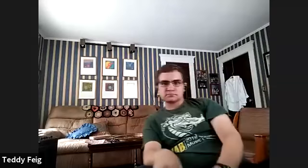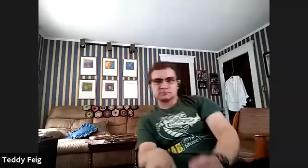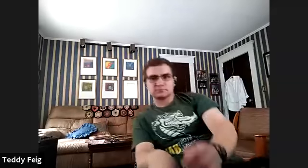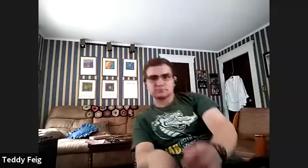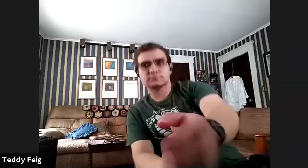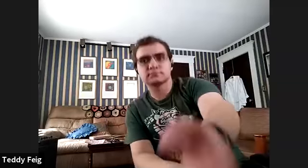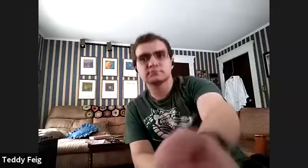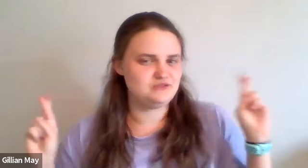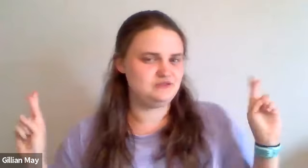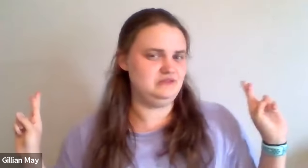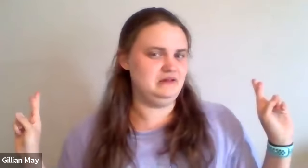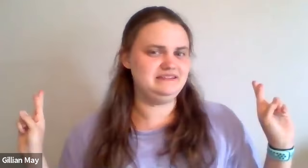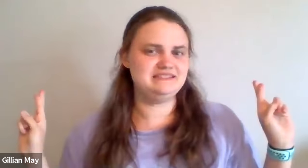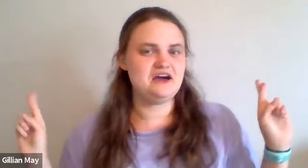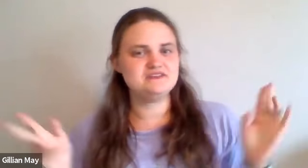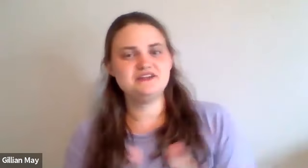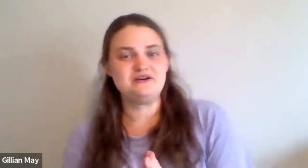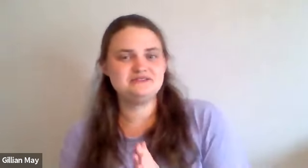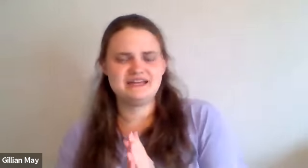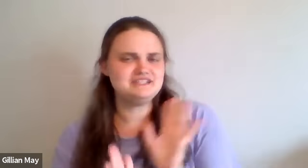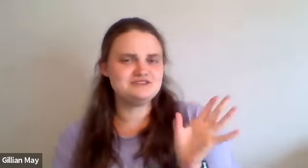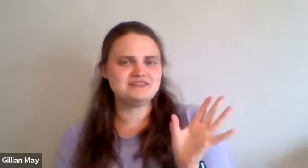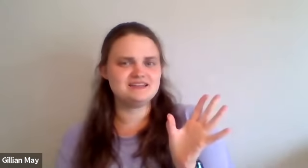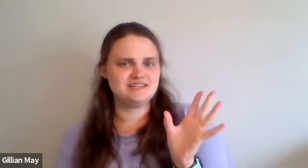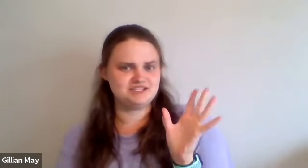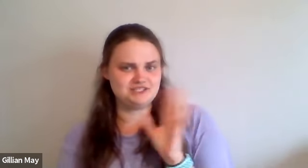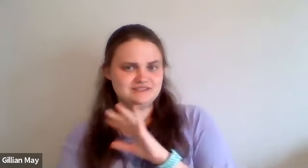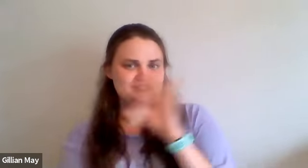always have those. Let's see how this goes. I didn't do this last session. So